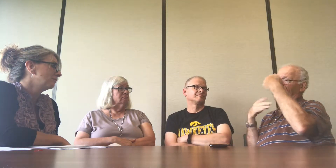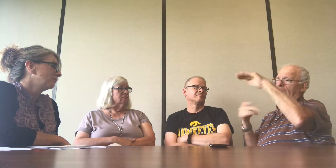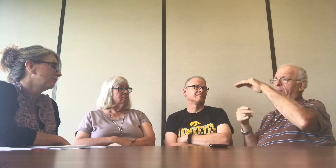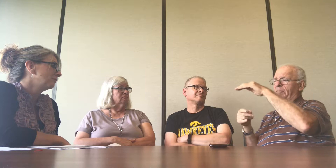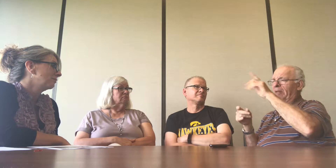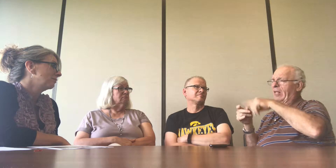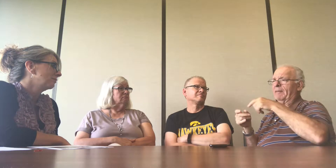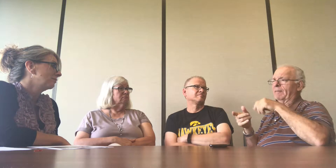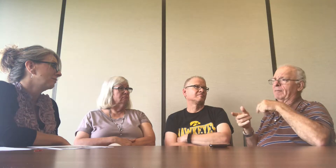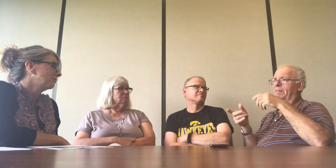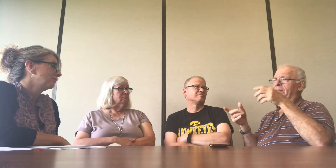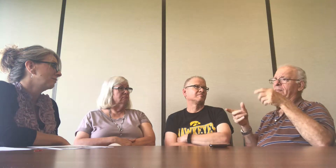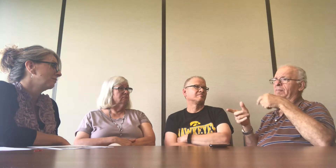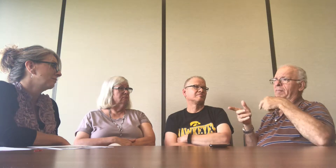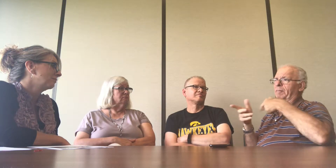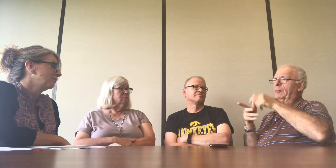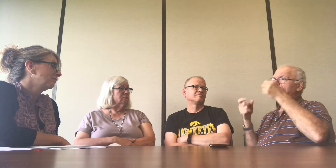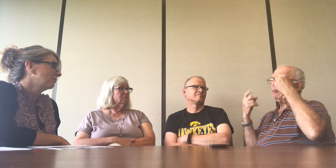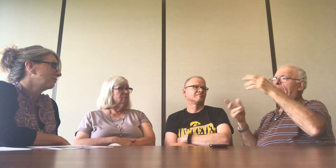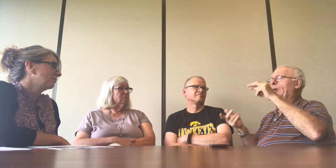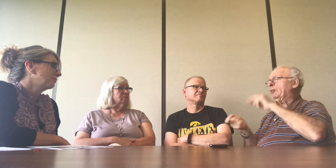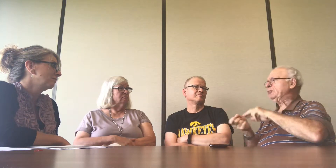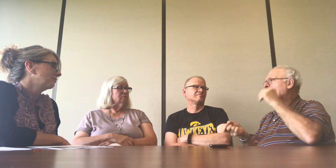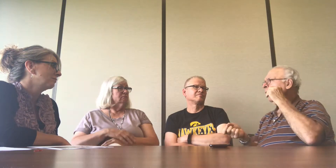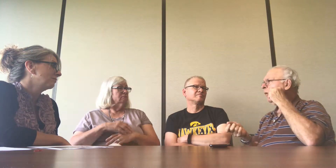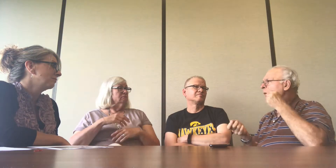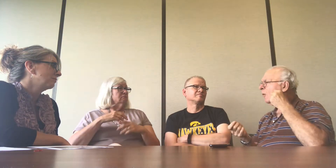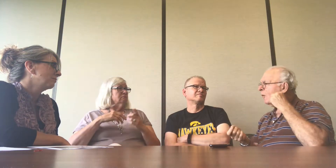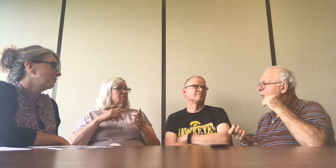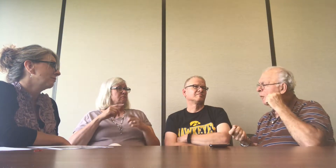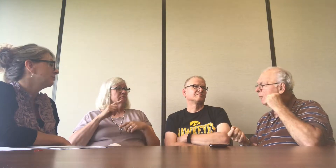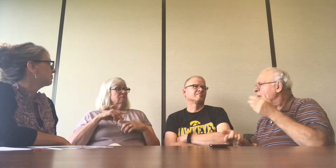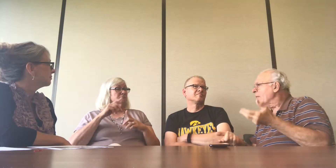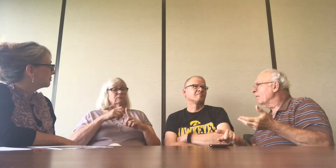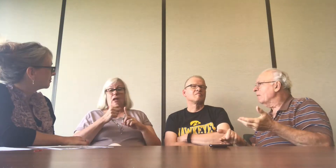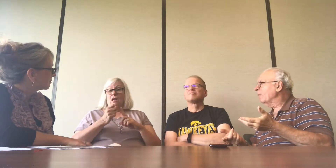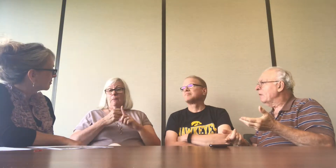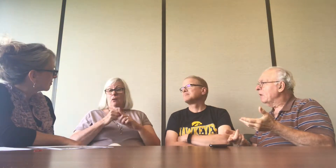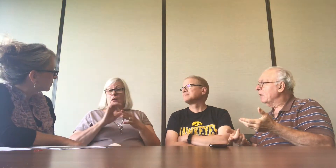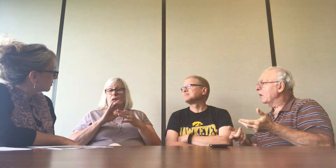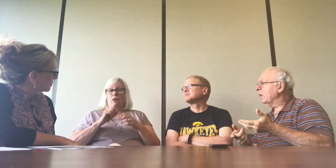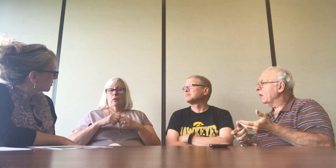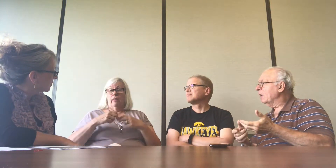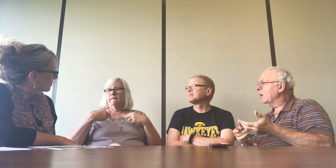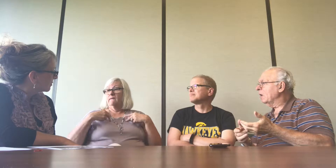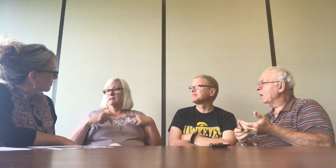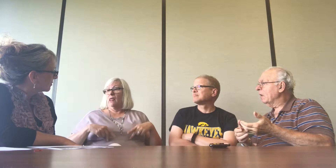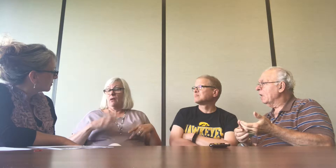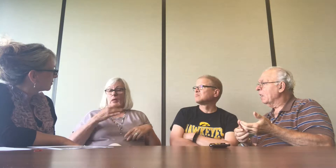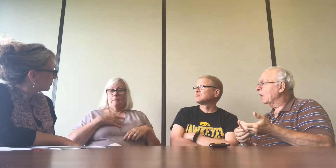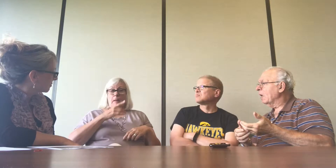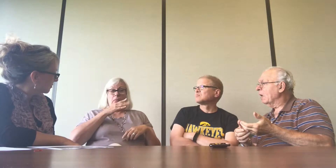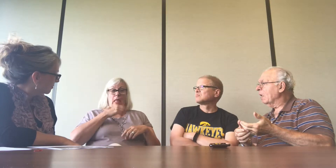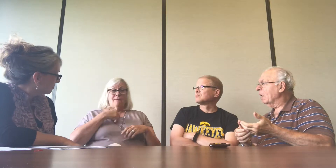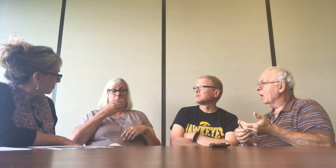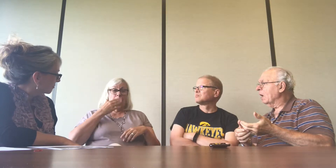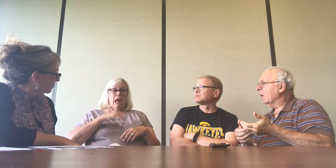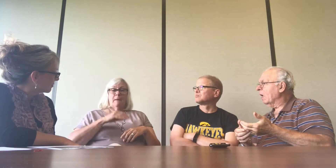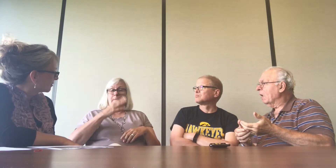Chris, well, when you're young, you can control your bladder, but when you're older, you can't, and there just don't seem to be enough nurses to help